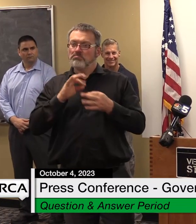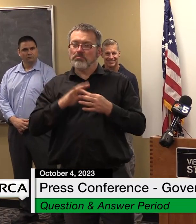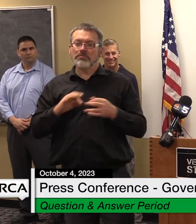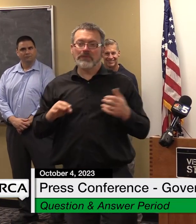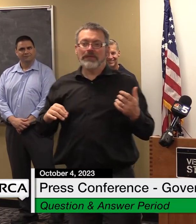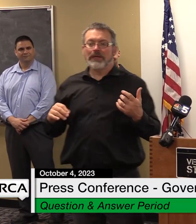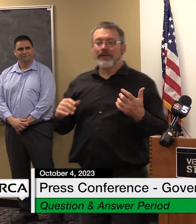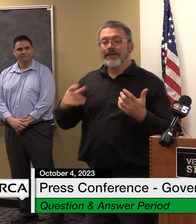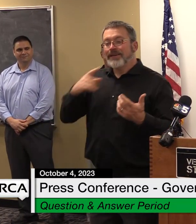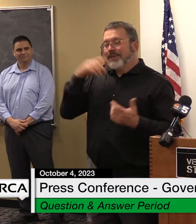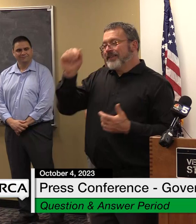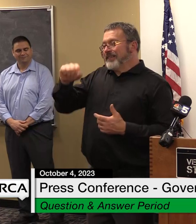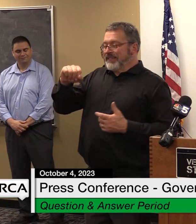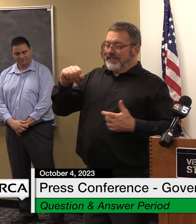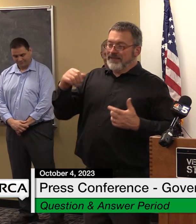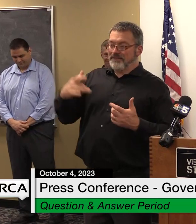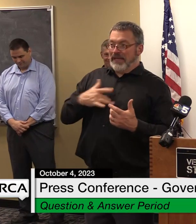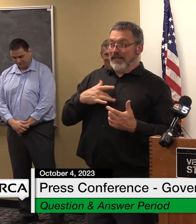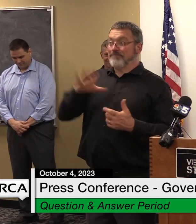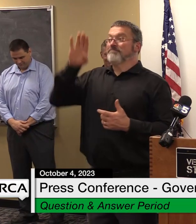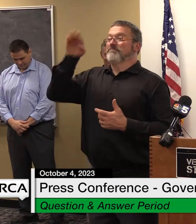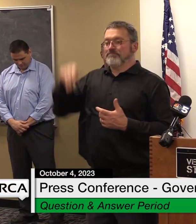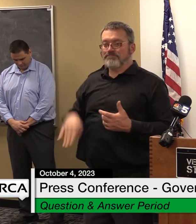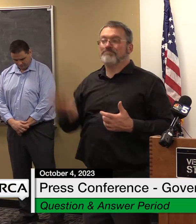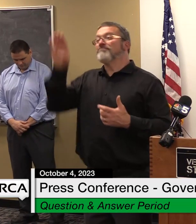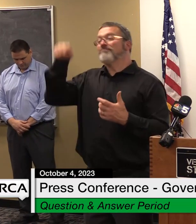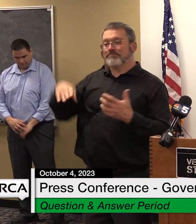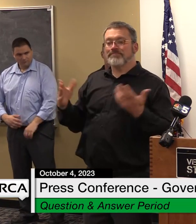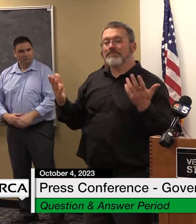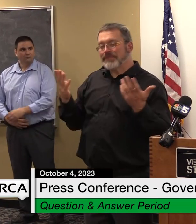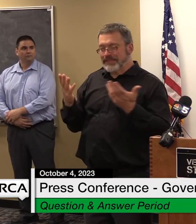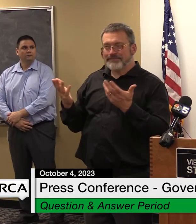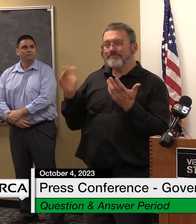days. But seeing that they came,